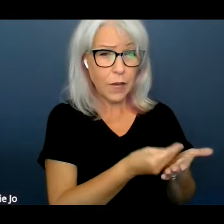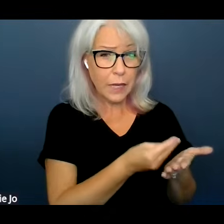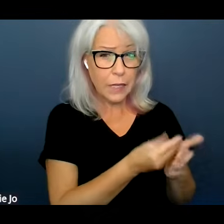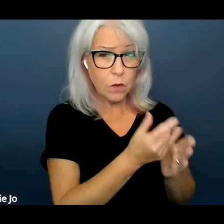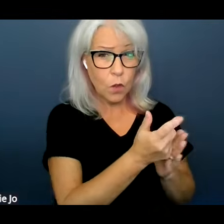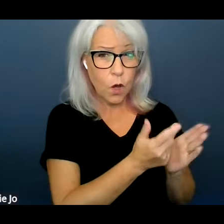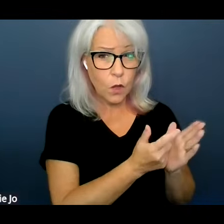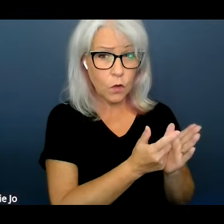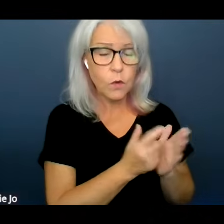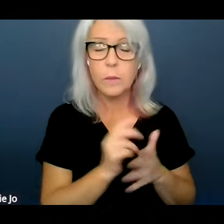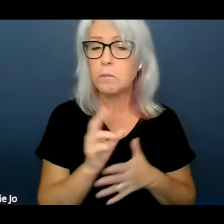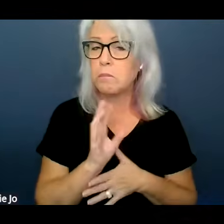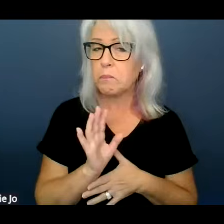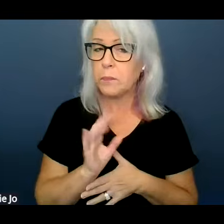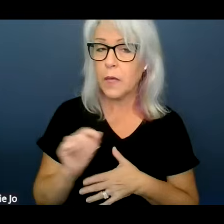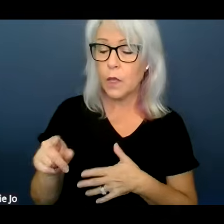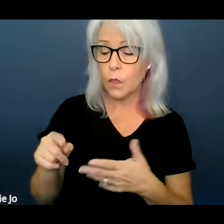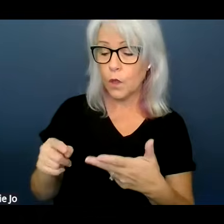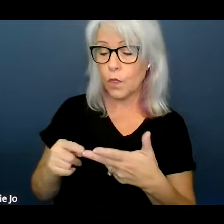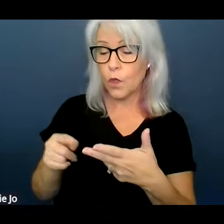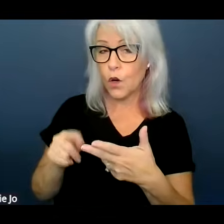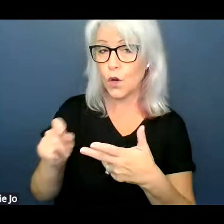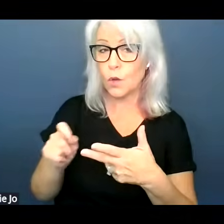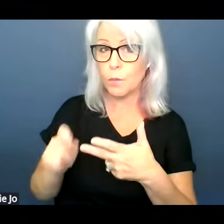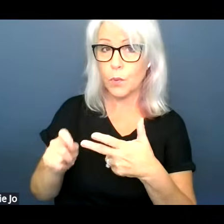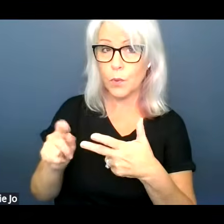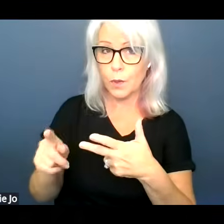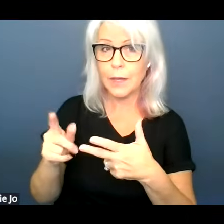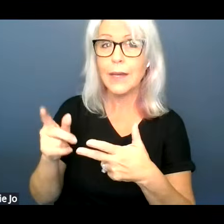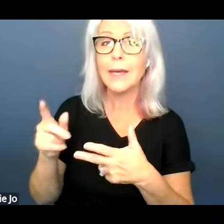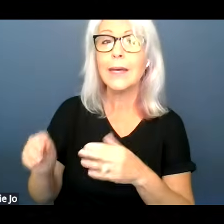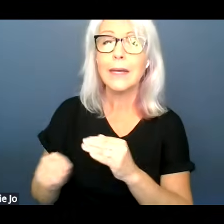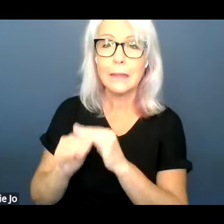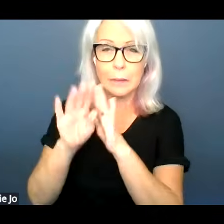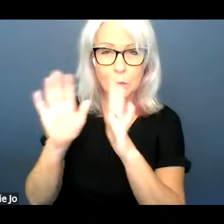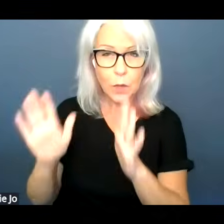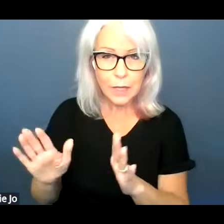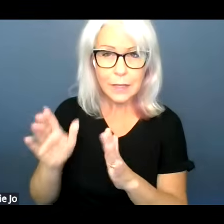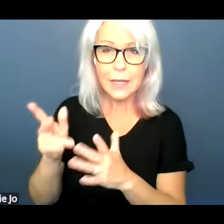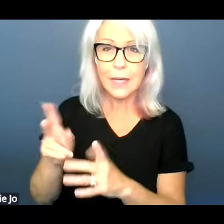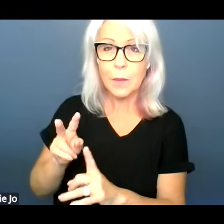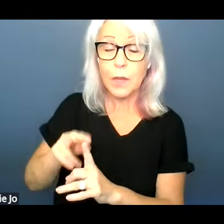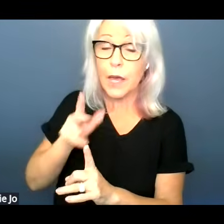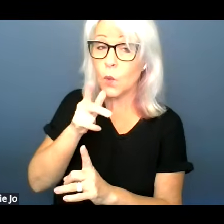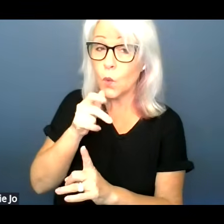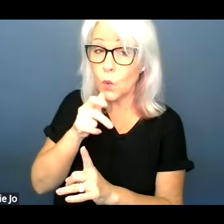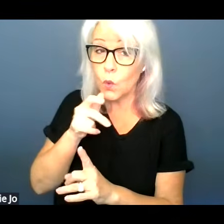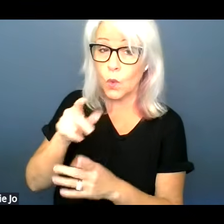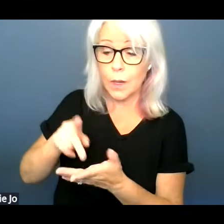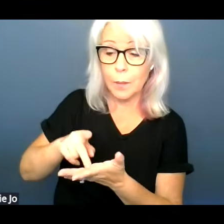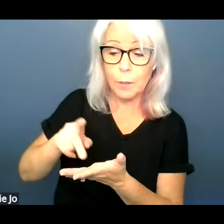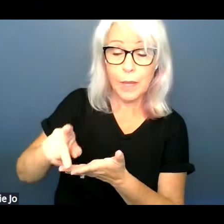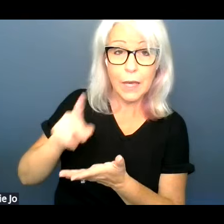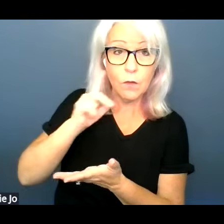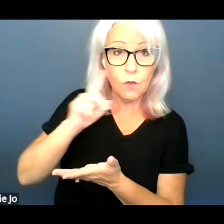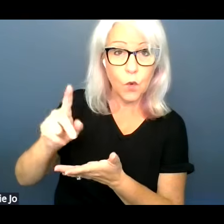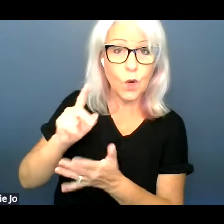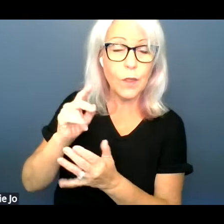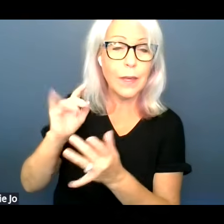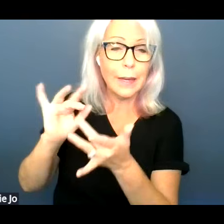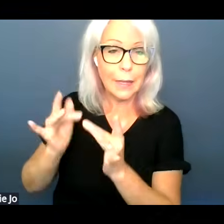point expressly Point apply. expressly apply the law requiring disclosure of who paid for internet political communications.